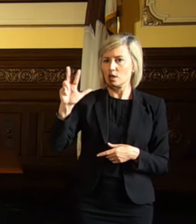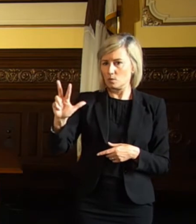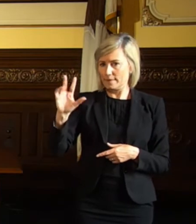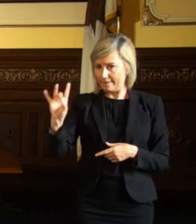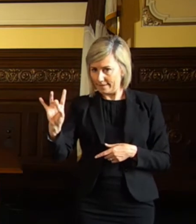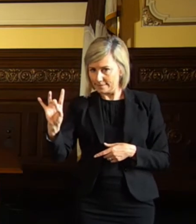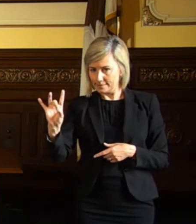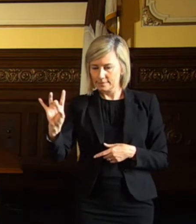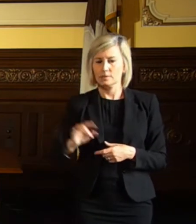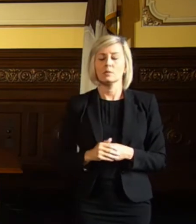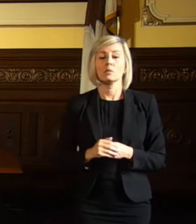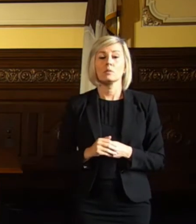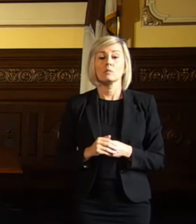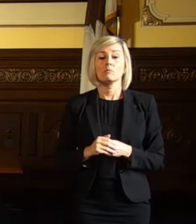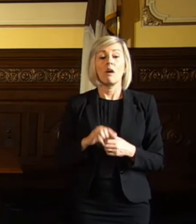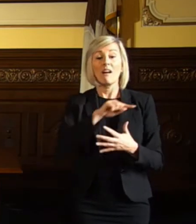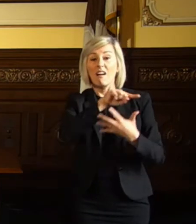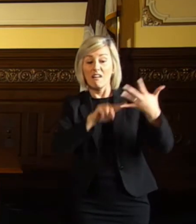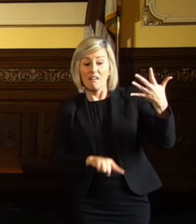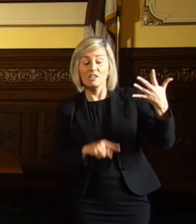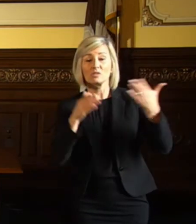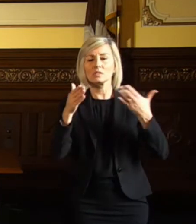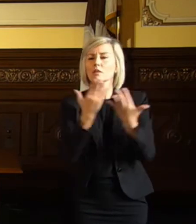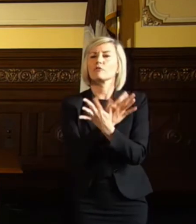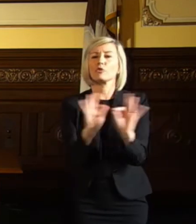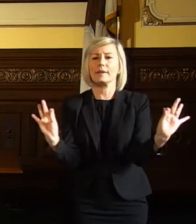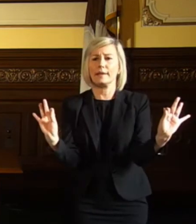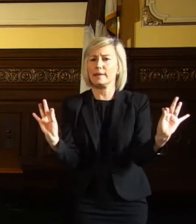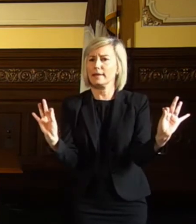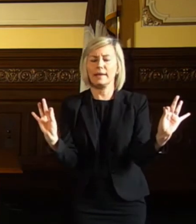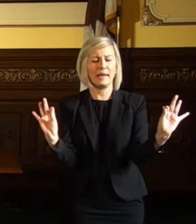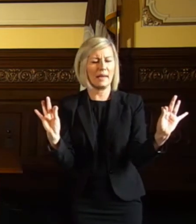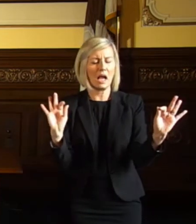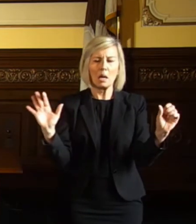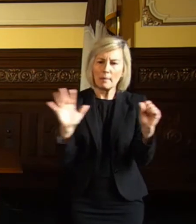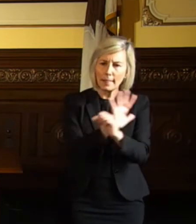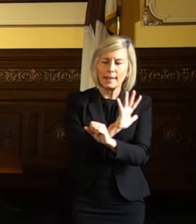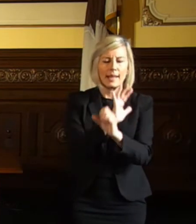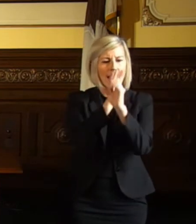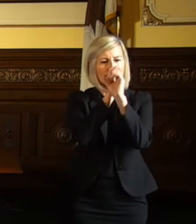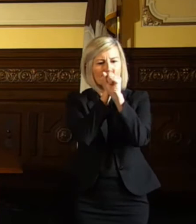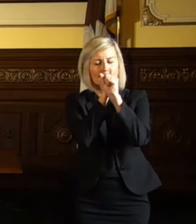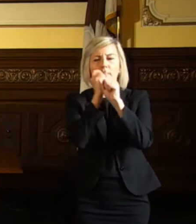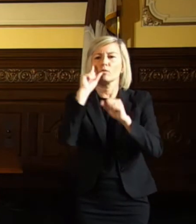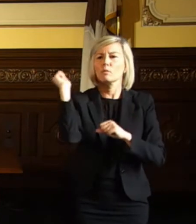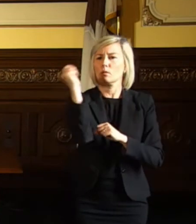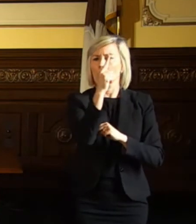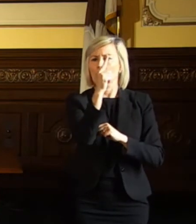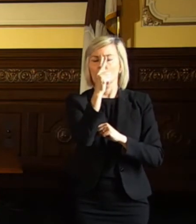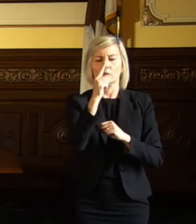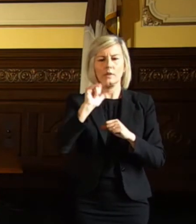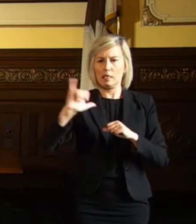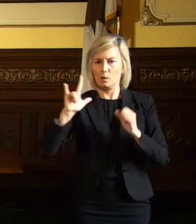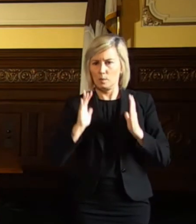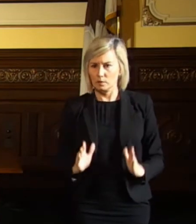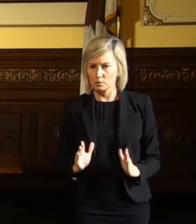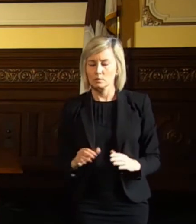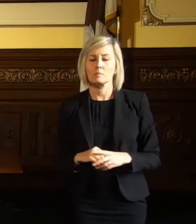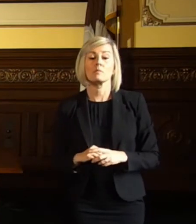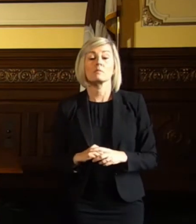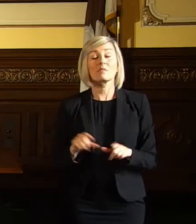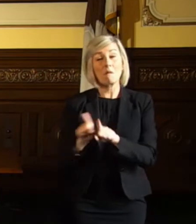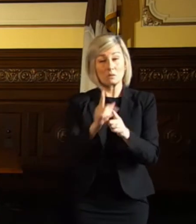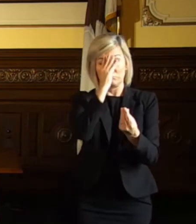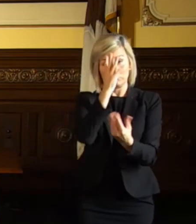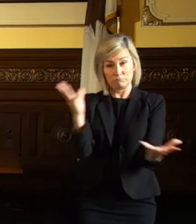1-877-863-6338. These services are free and completely confidential for all residents. I also want to let everyone